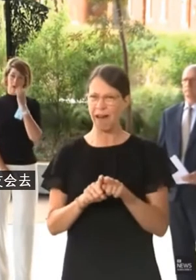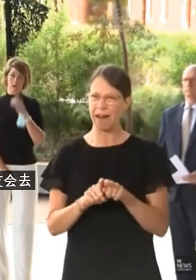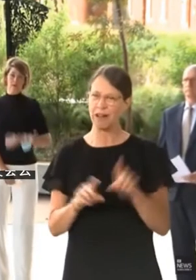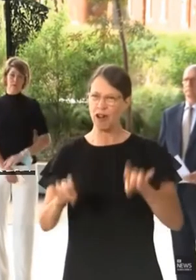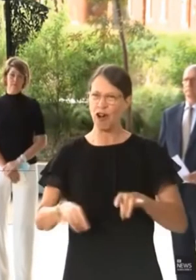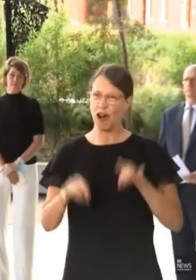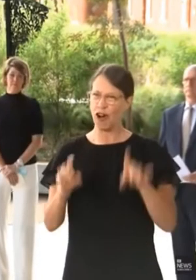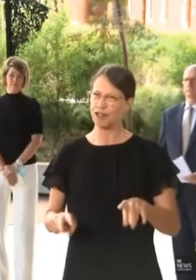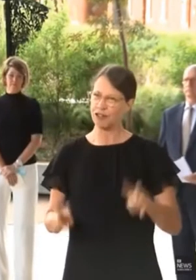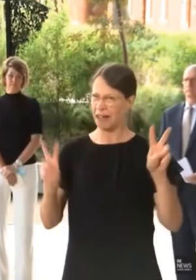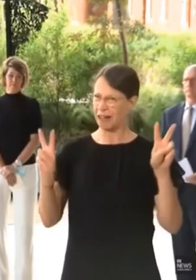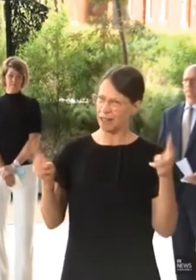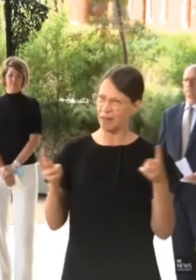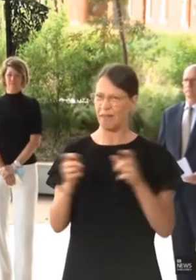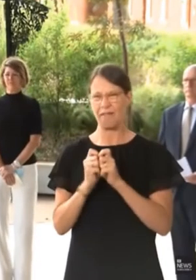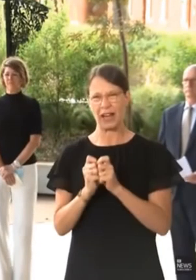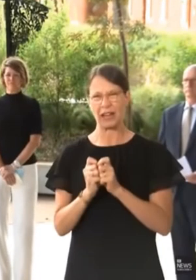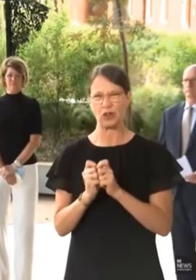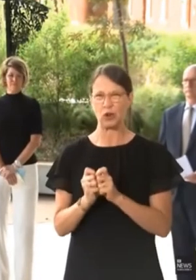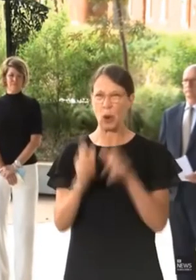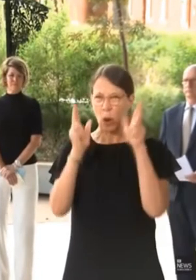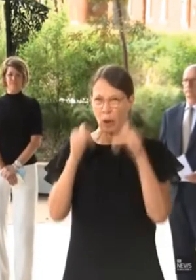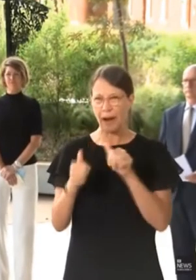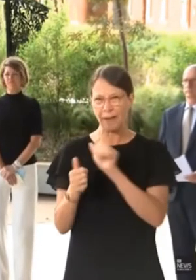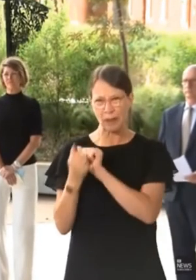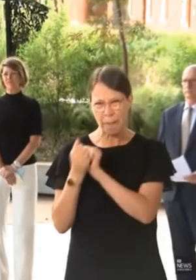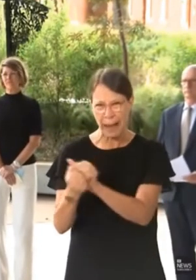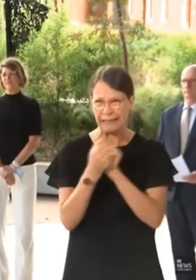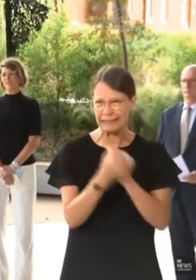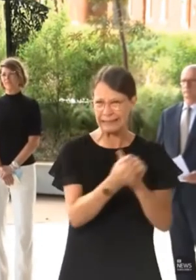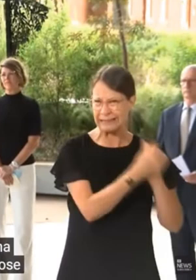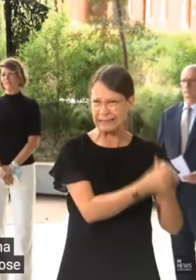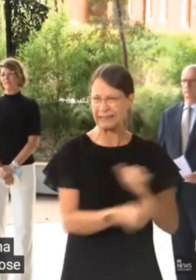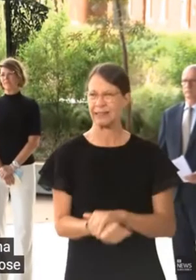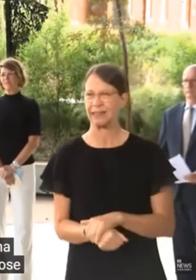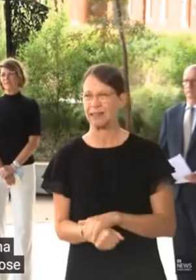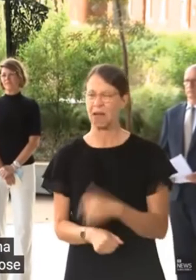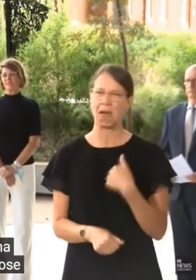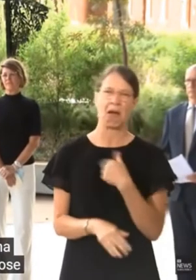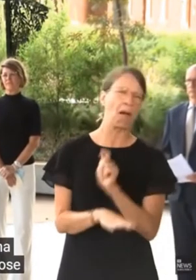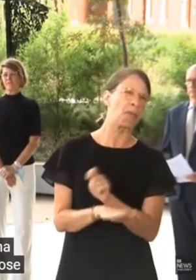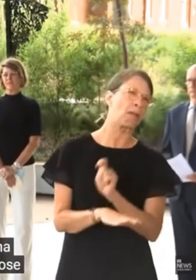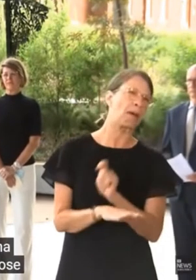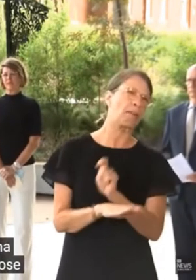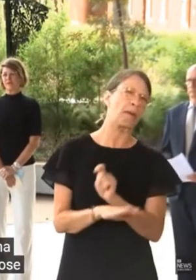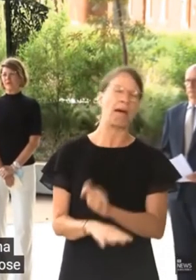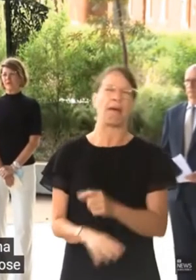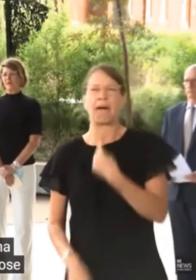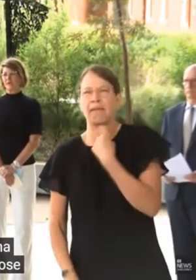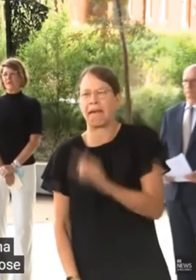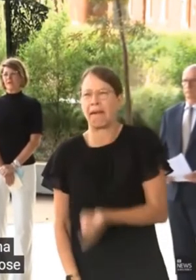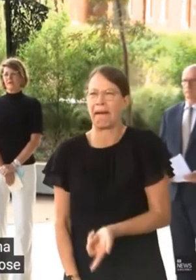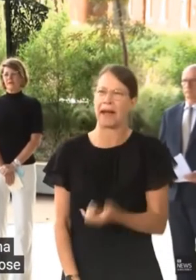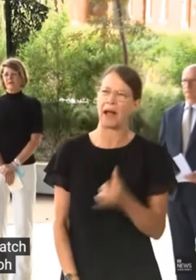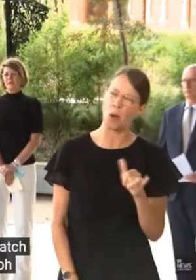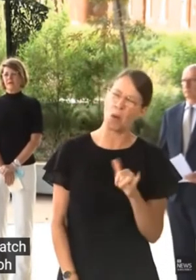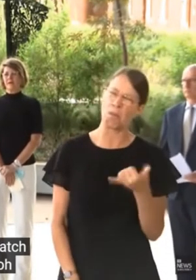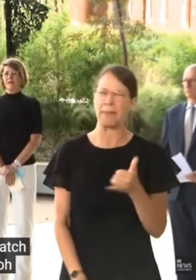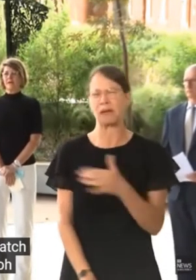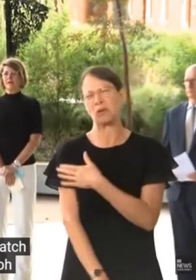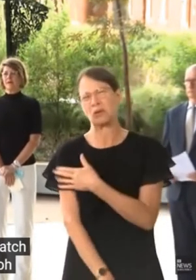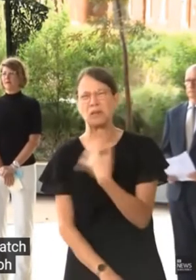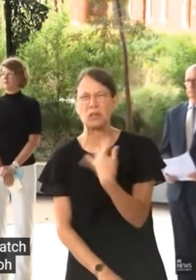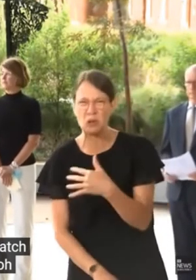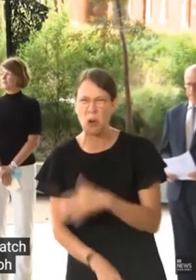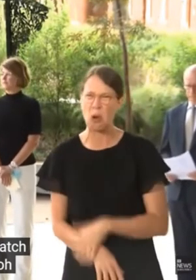those people who might otherwise catch it from you. You might think, oh, well, I can't be bothered. I'm worried about having a sore arm, or I might have a day in